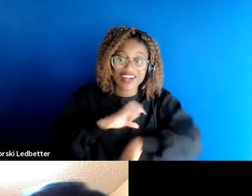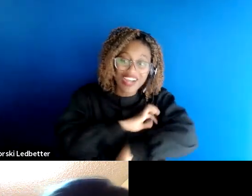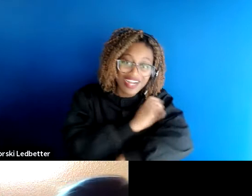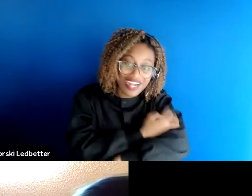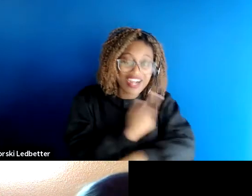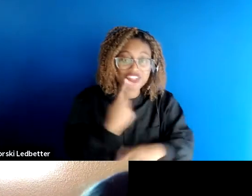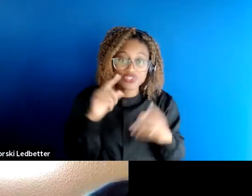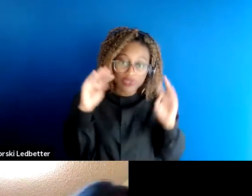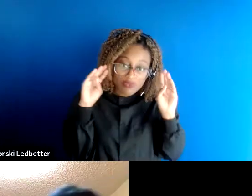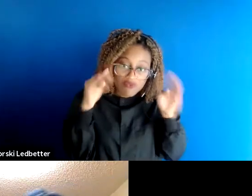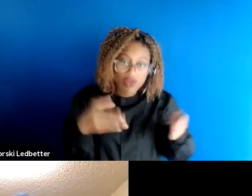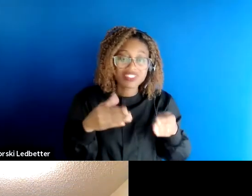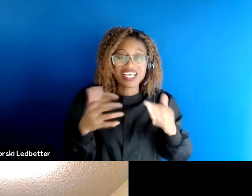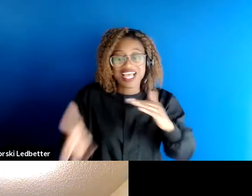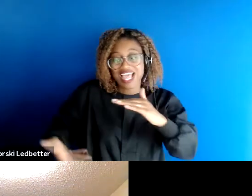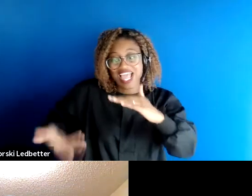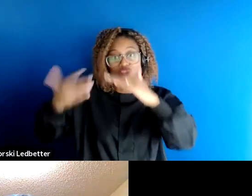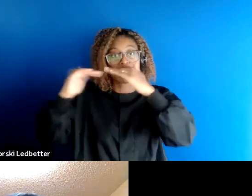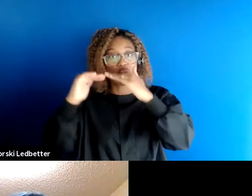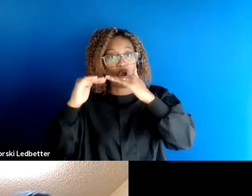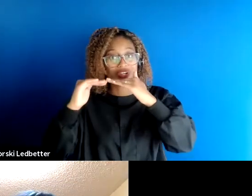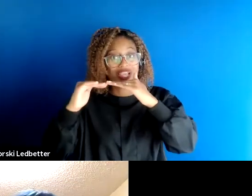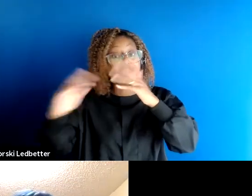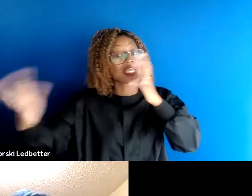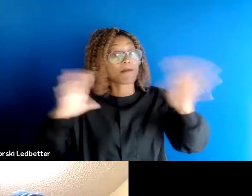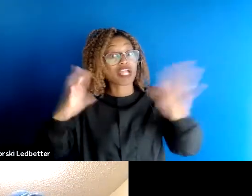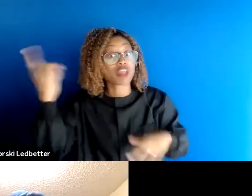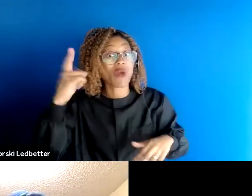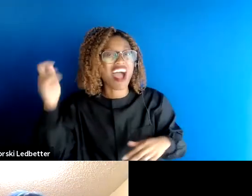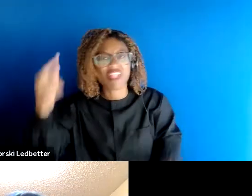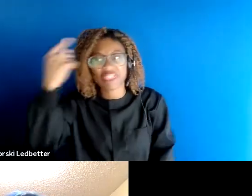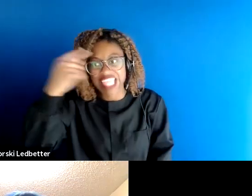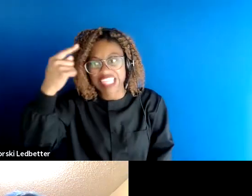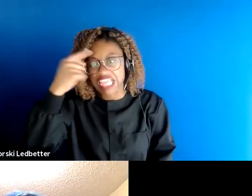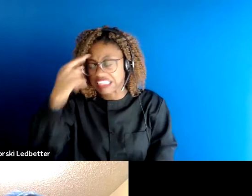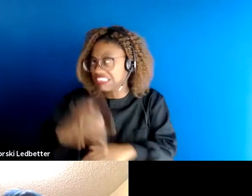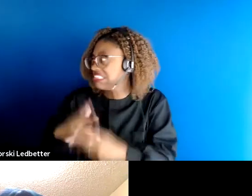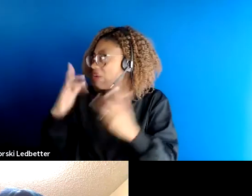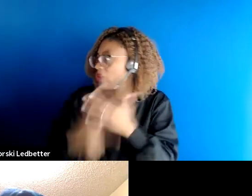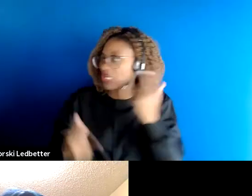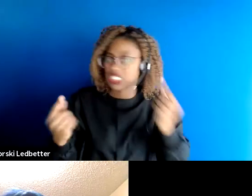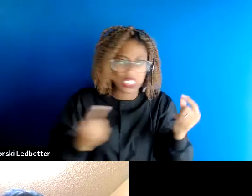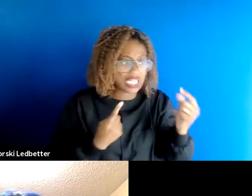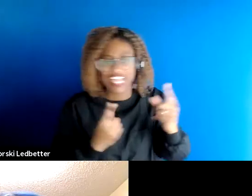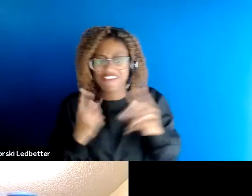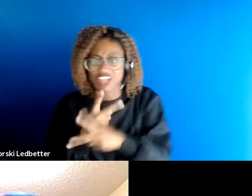put towards equity work than someone who does have to think about that all the time. You're thinking about equity work, and then on